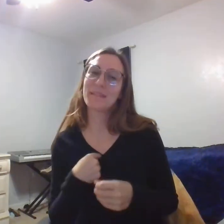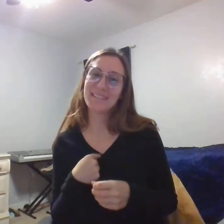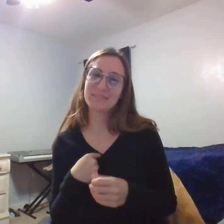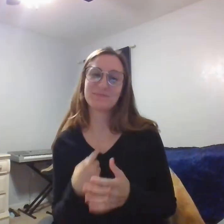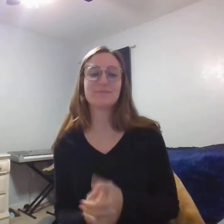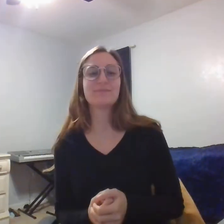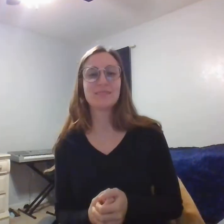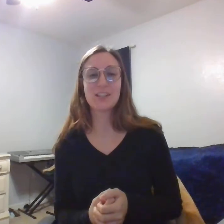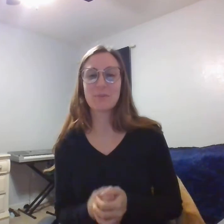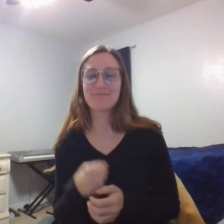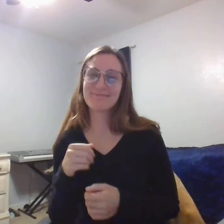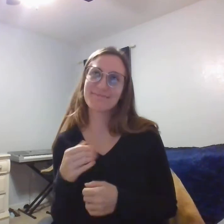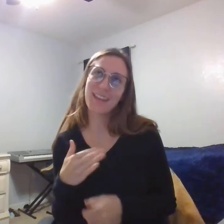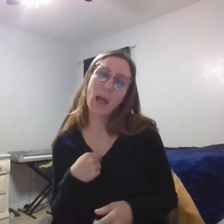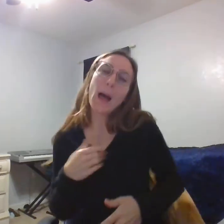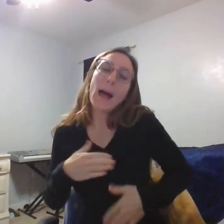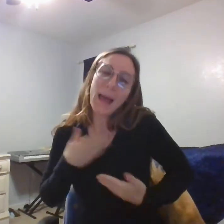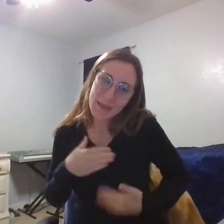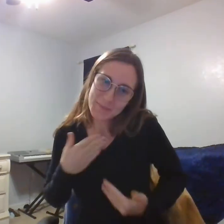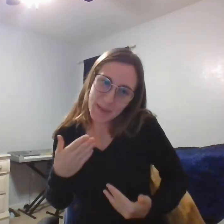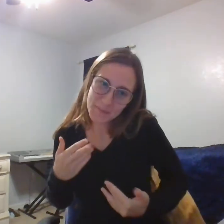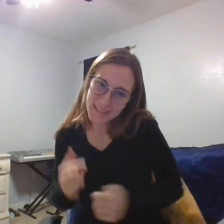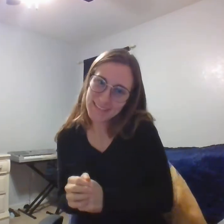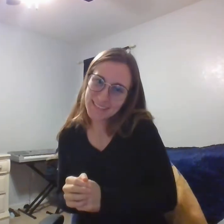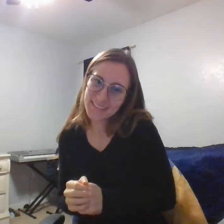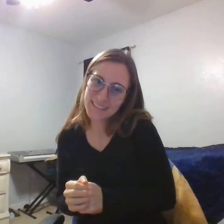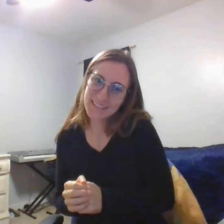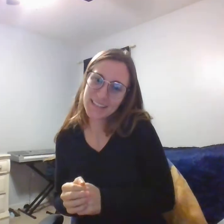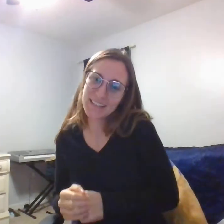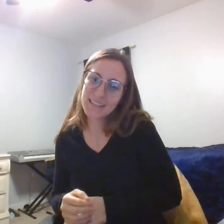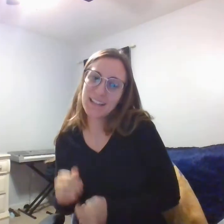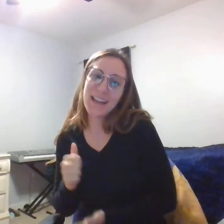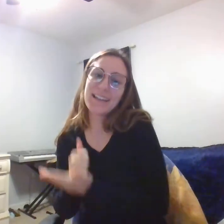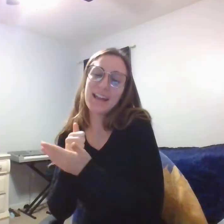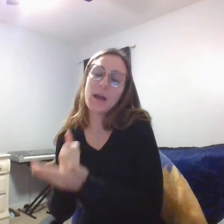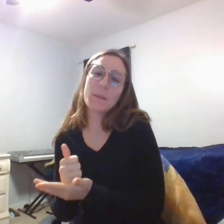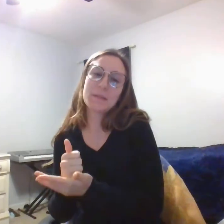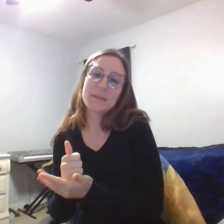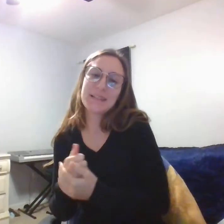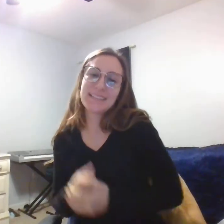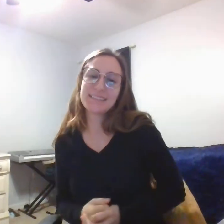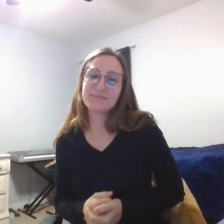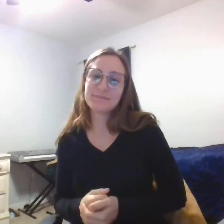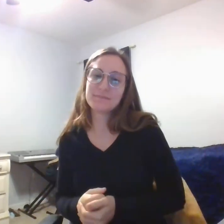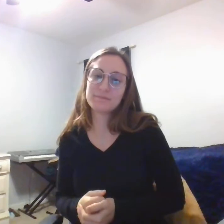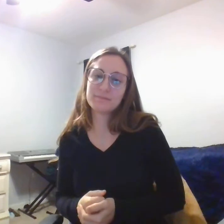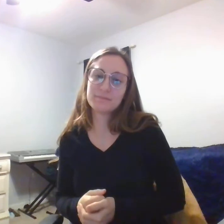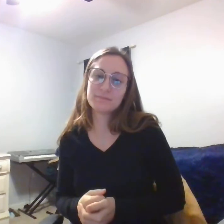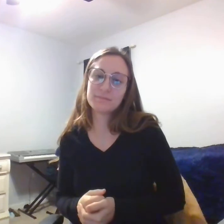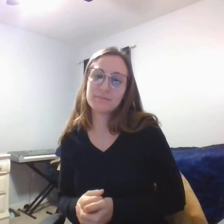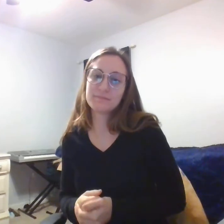really happy and gets me through most of my days, and so that's why I'm okay right now. I battled